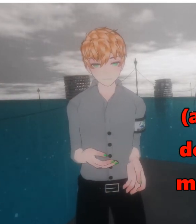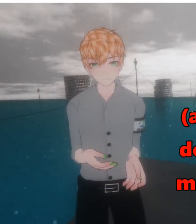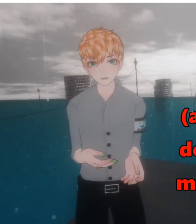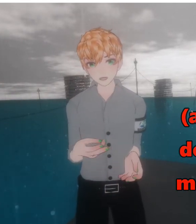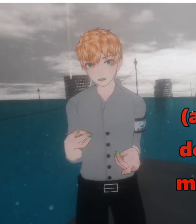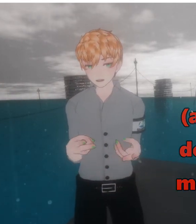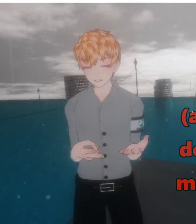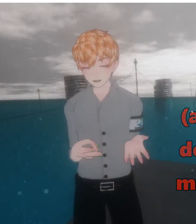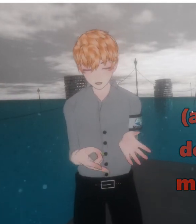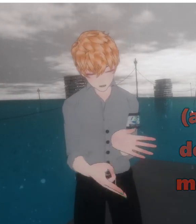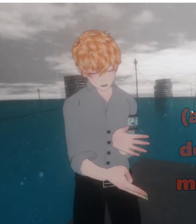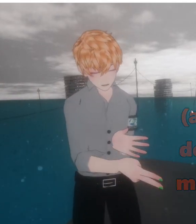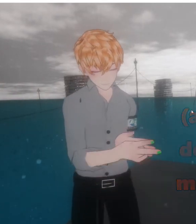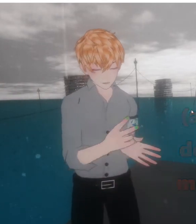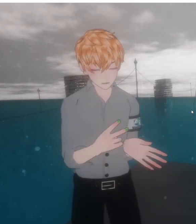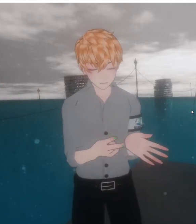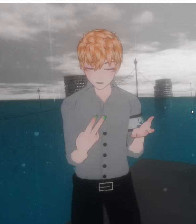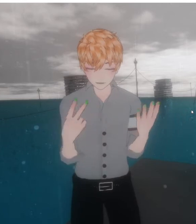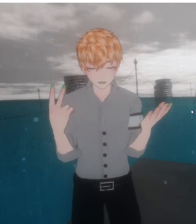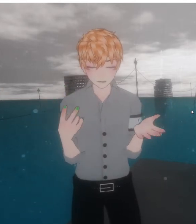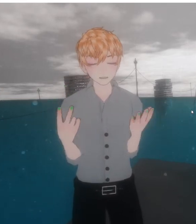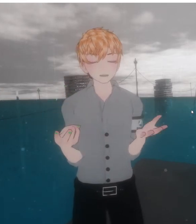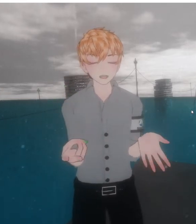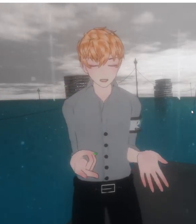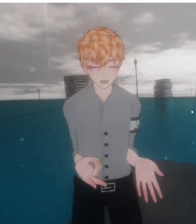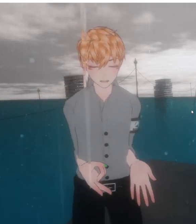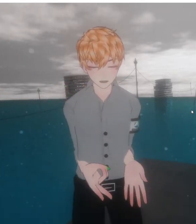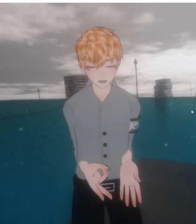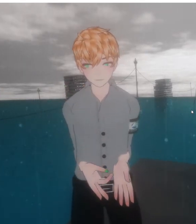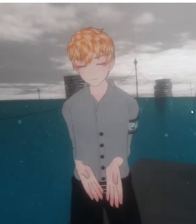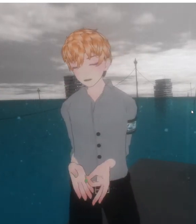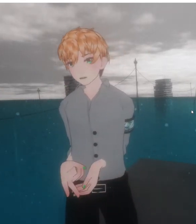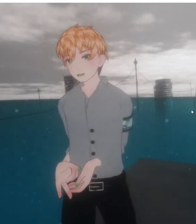like, yeah, it's promiscuous, or it's the sign I've seen for promiscuous.